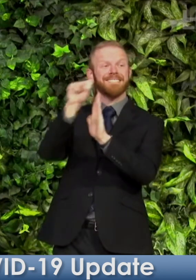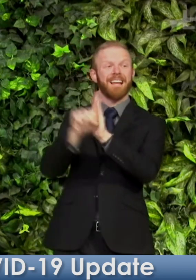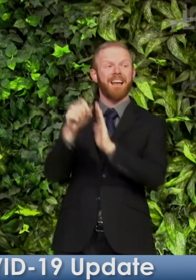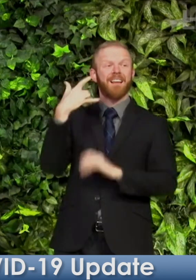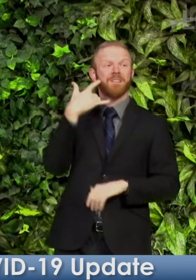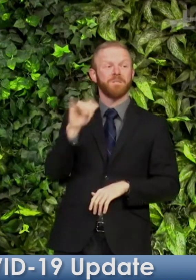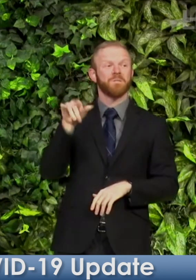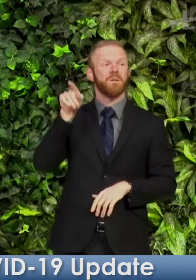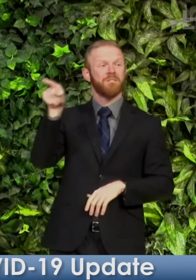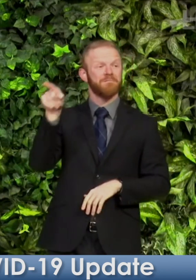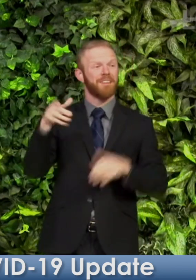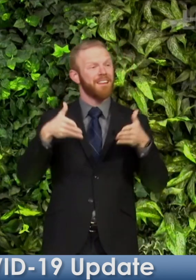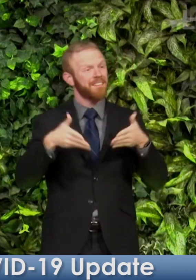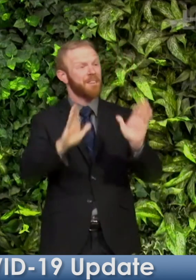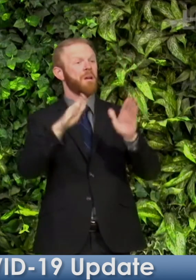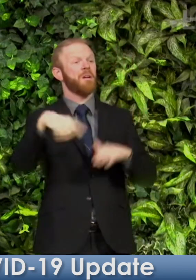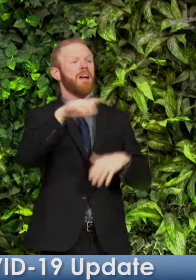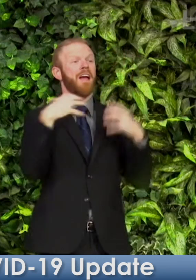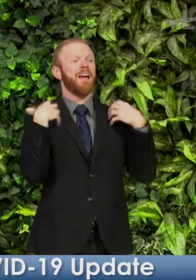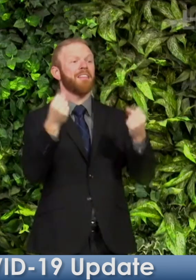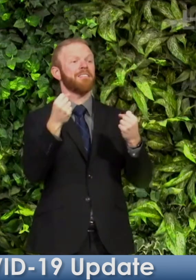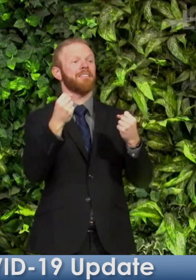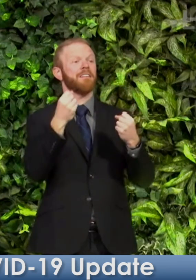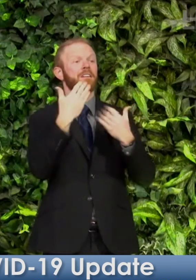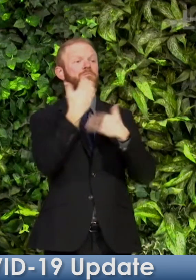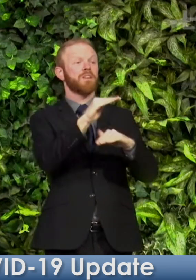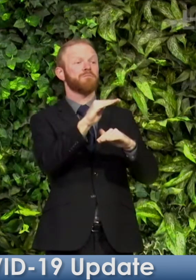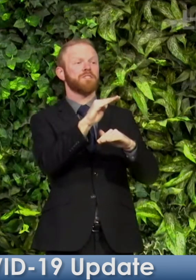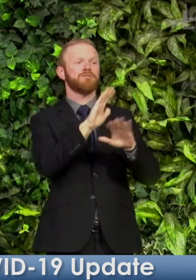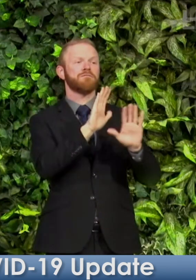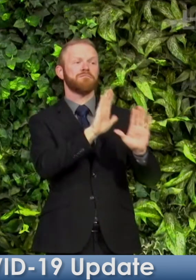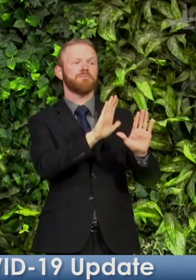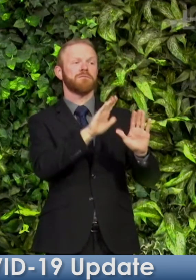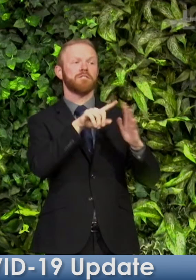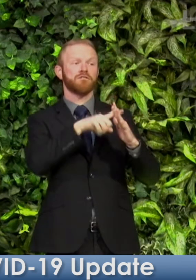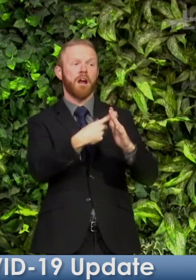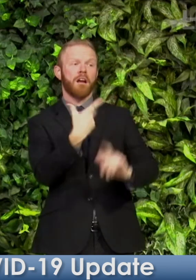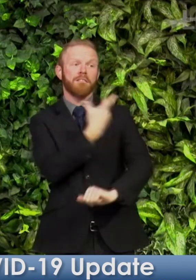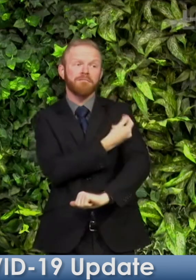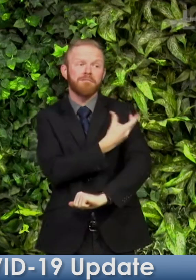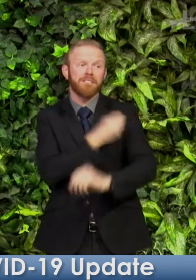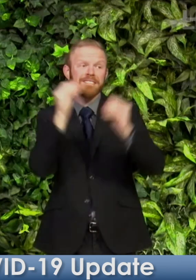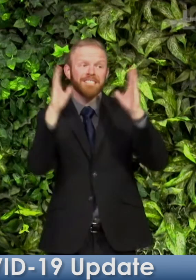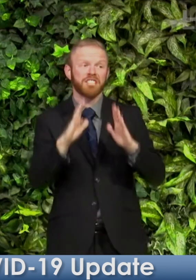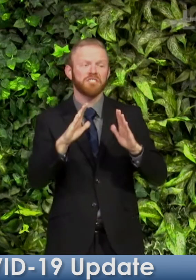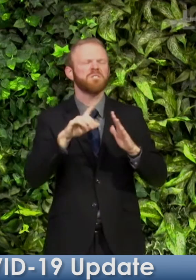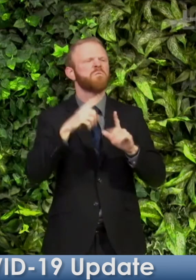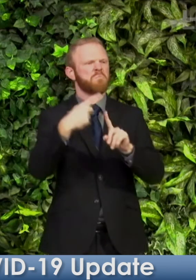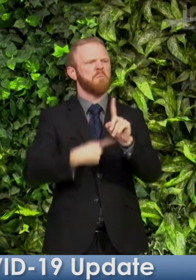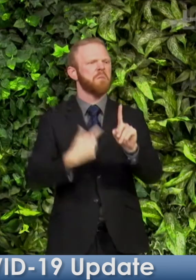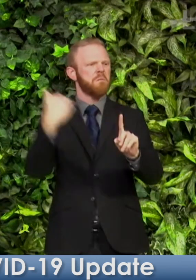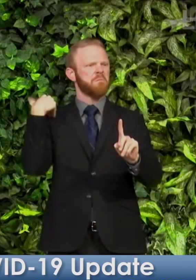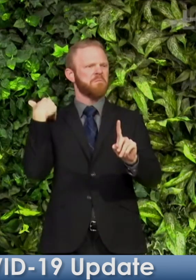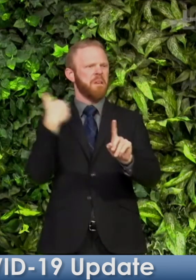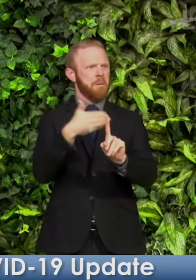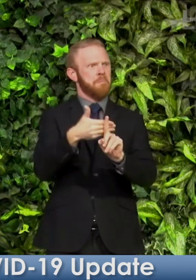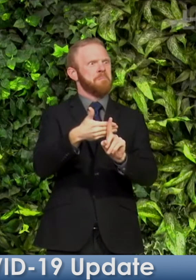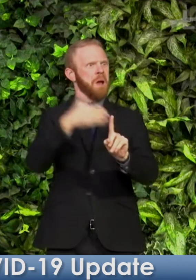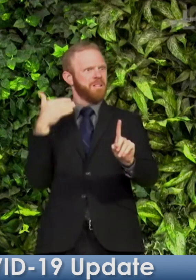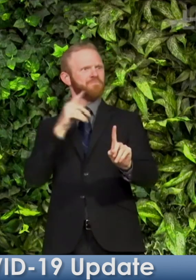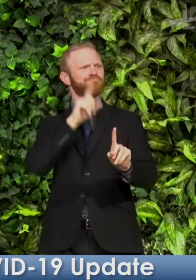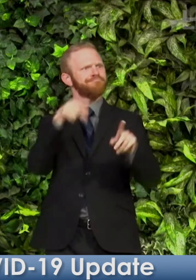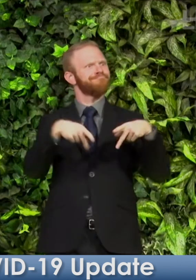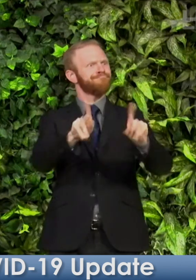to start vaccinating teachers actually a month ago. And so almost to the day that the governor